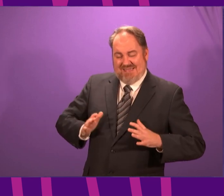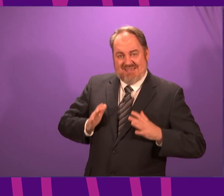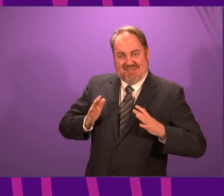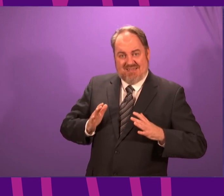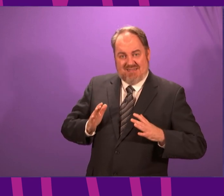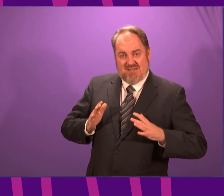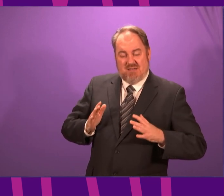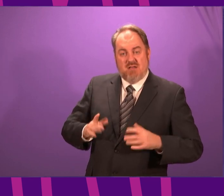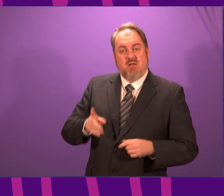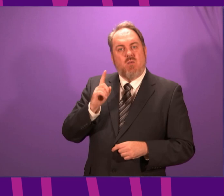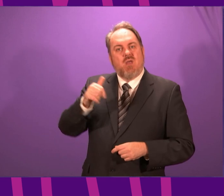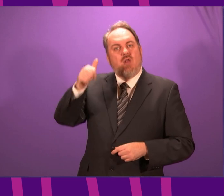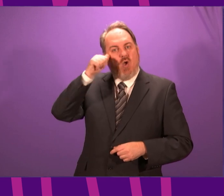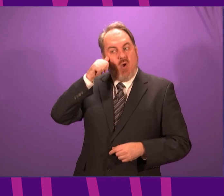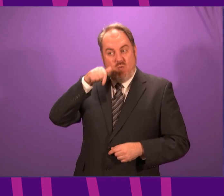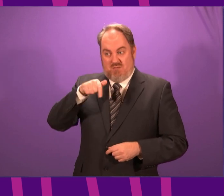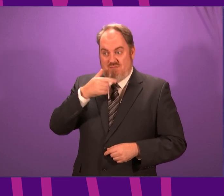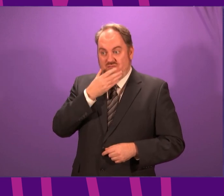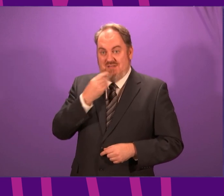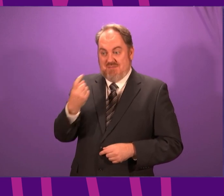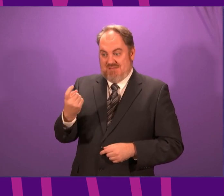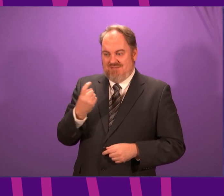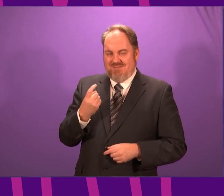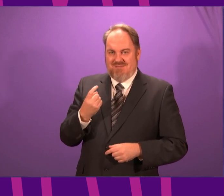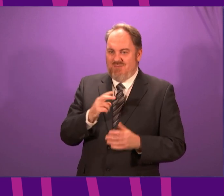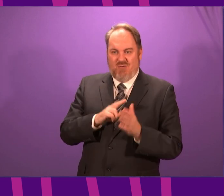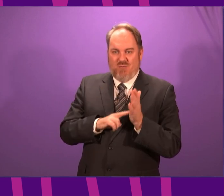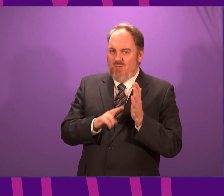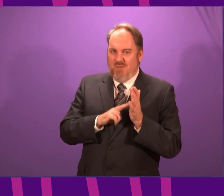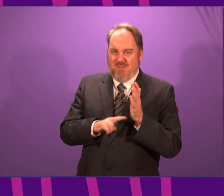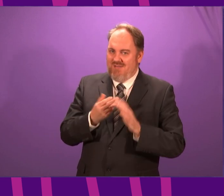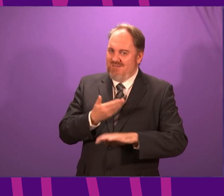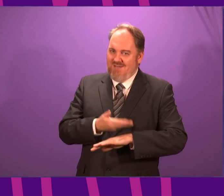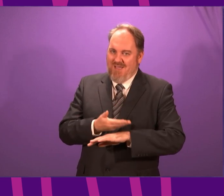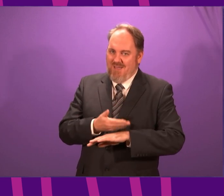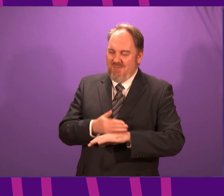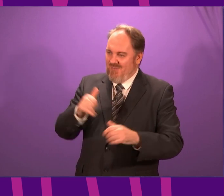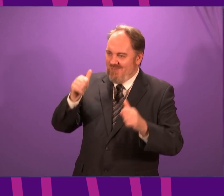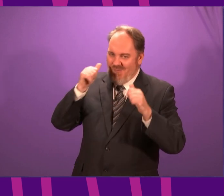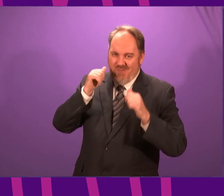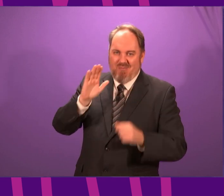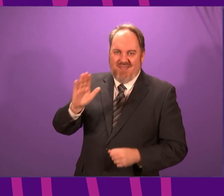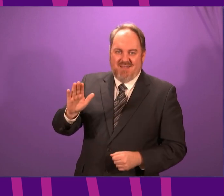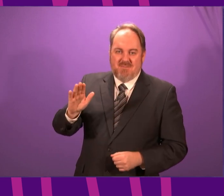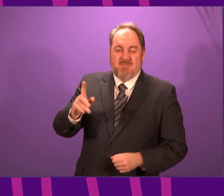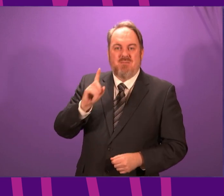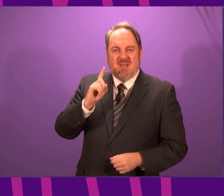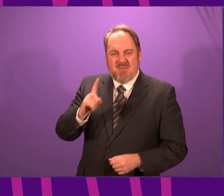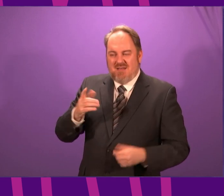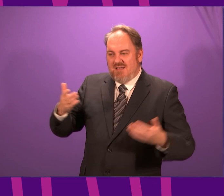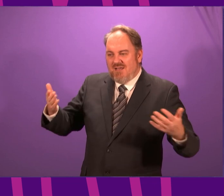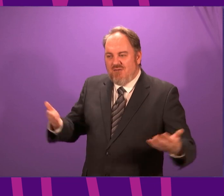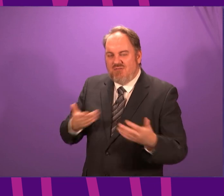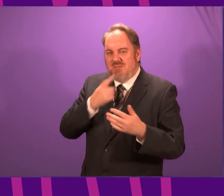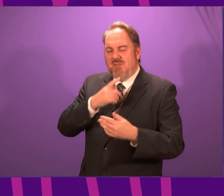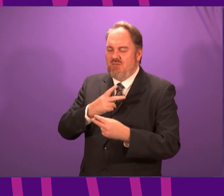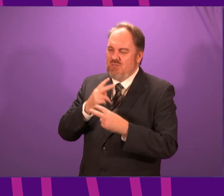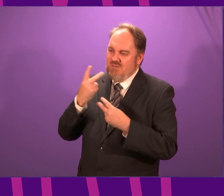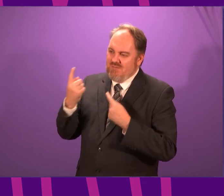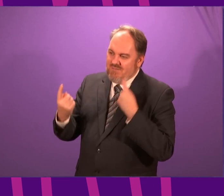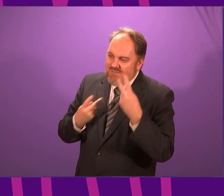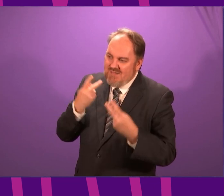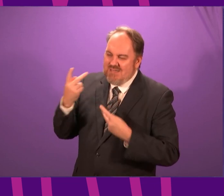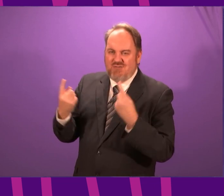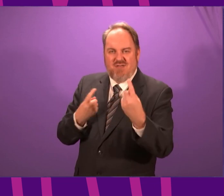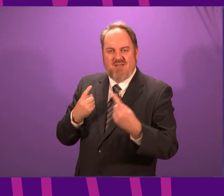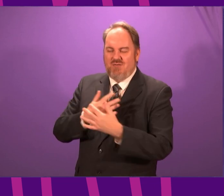clearly will not be normal, must still bring the opportunity for families to come together to see each other, to love each other, to support